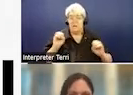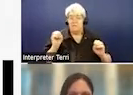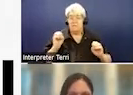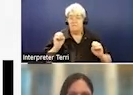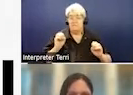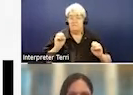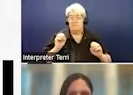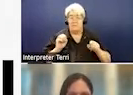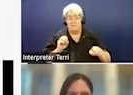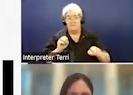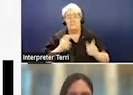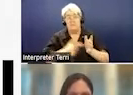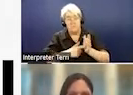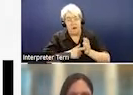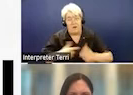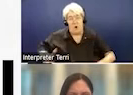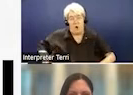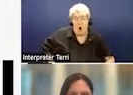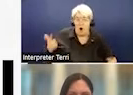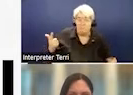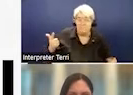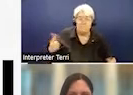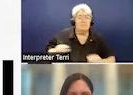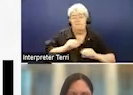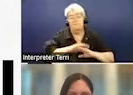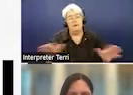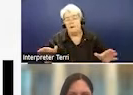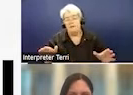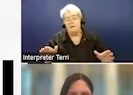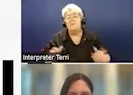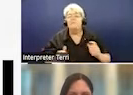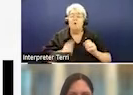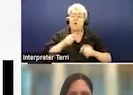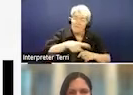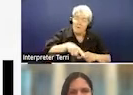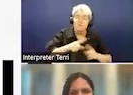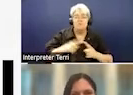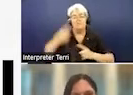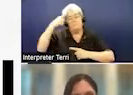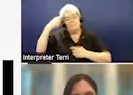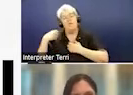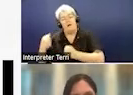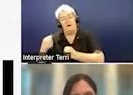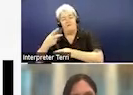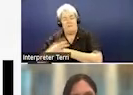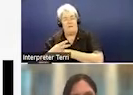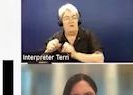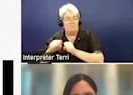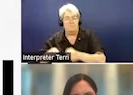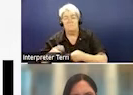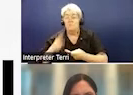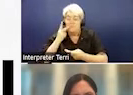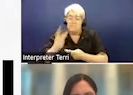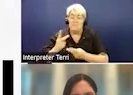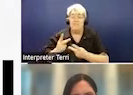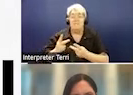law enforcement officer? They're going to say no. So we need to make sure that those are being handled by the mental health care system. We do see a push for